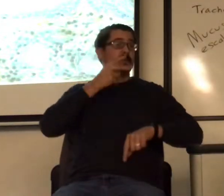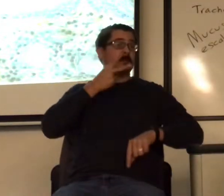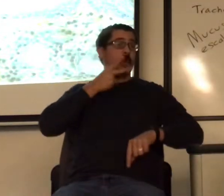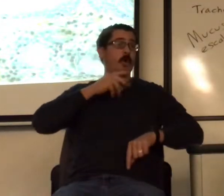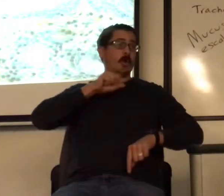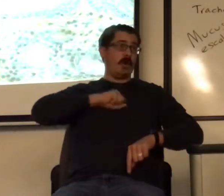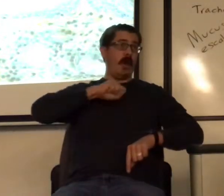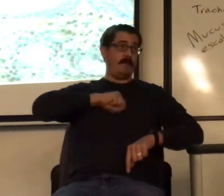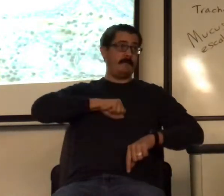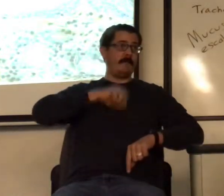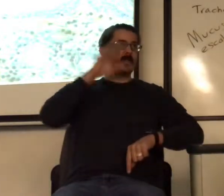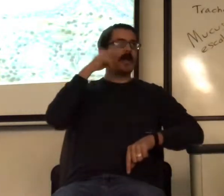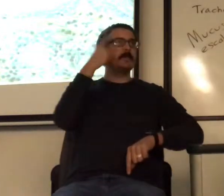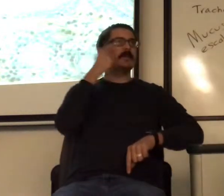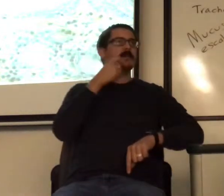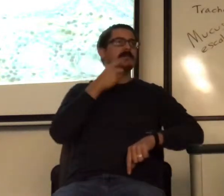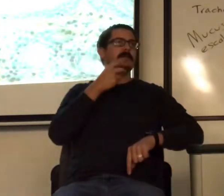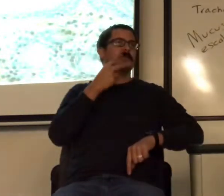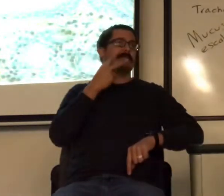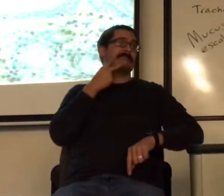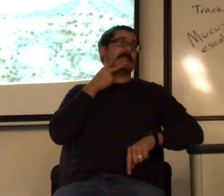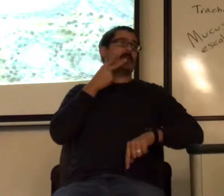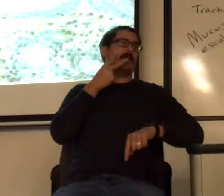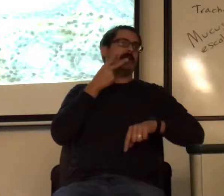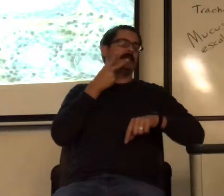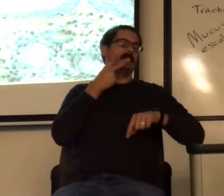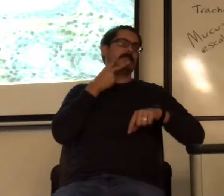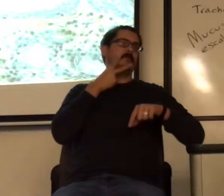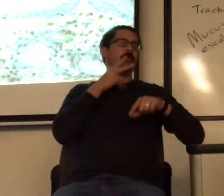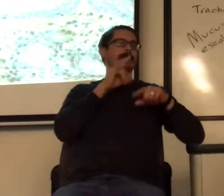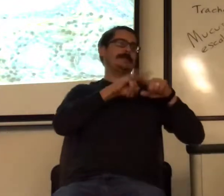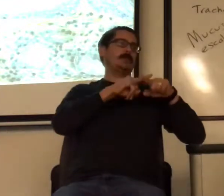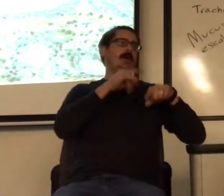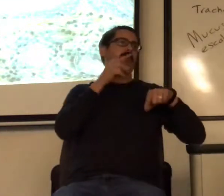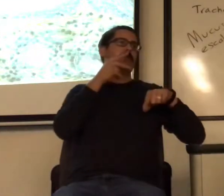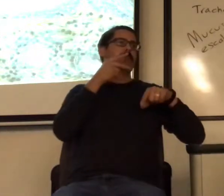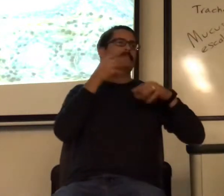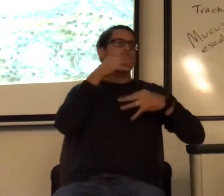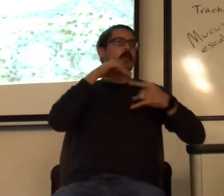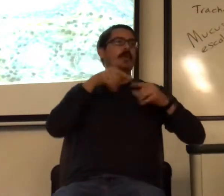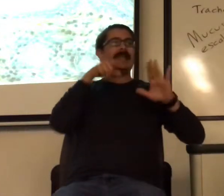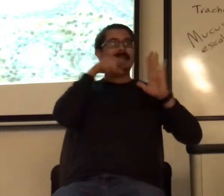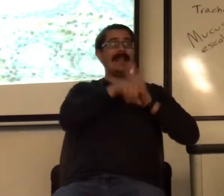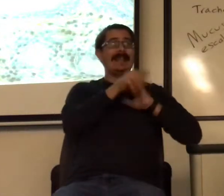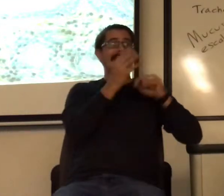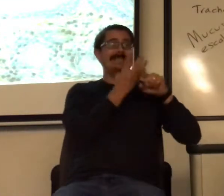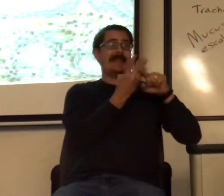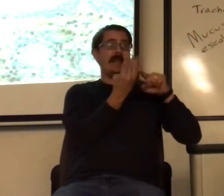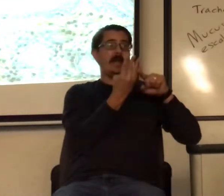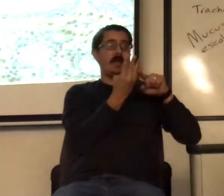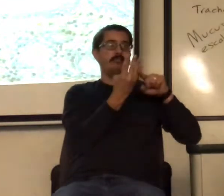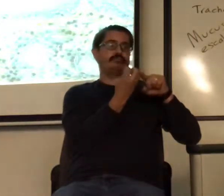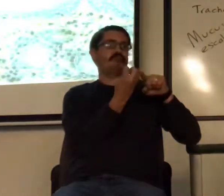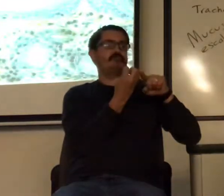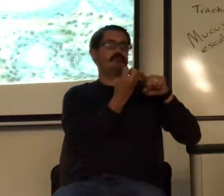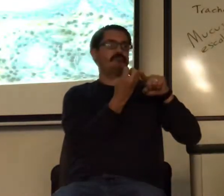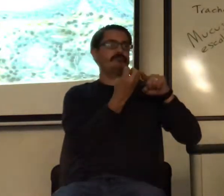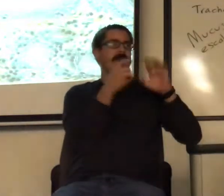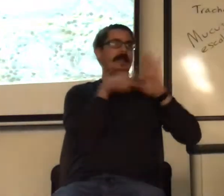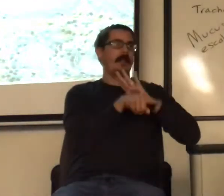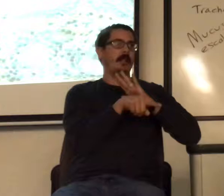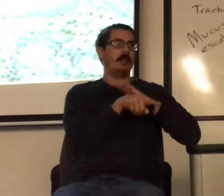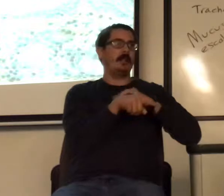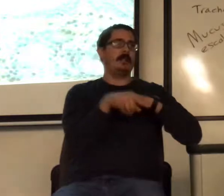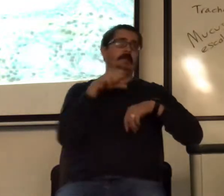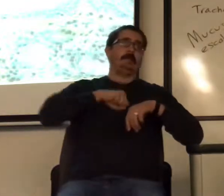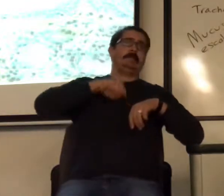due to, well, the cigarette smoke killing the cilia. So you don't have the mucus escalator, so a smoker's cough is very frustrating from what I